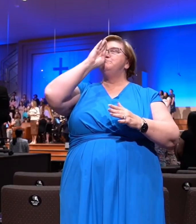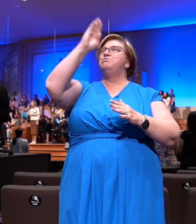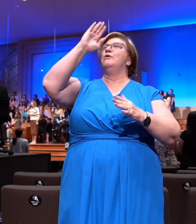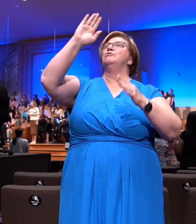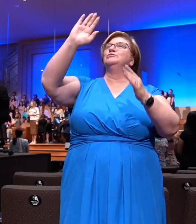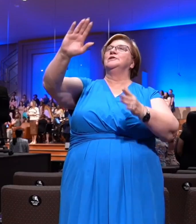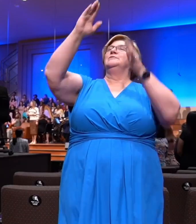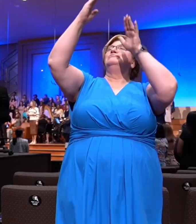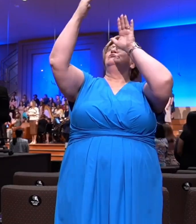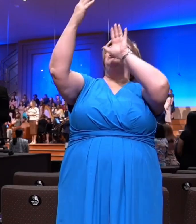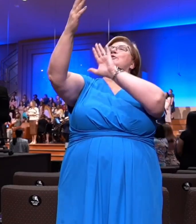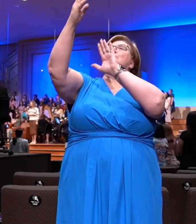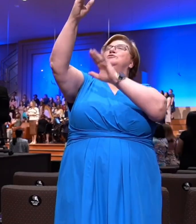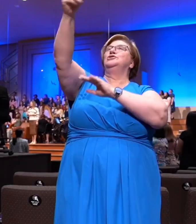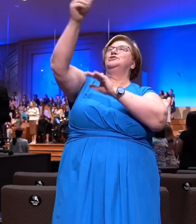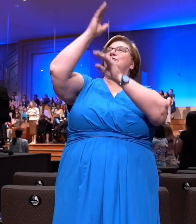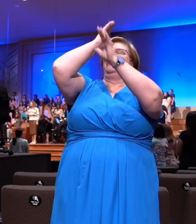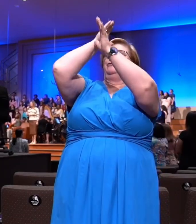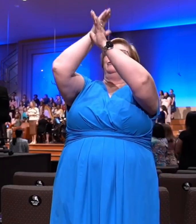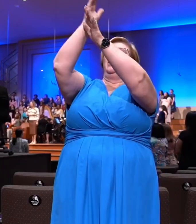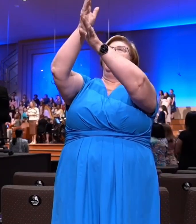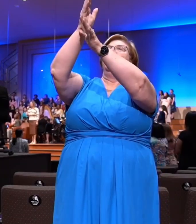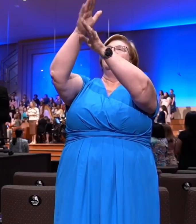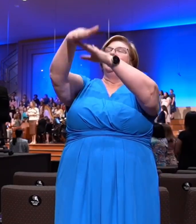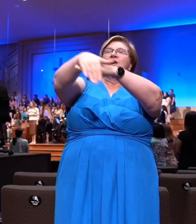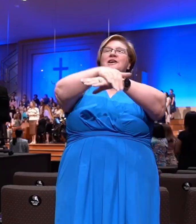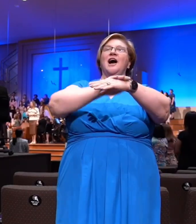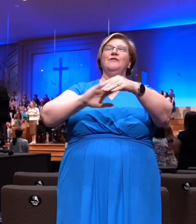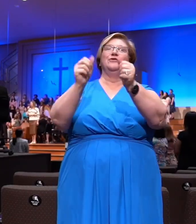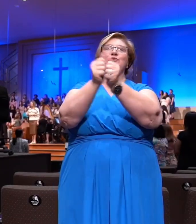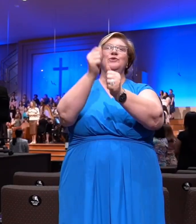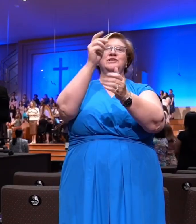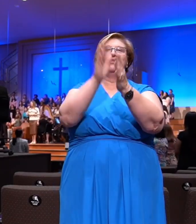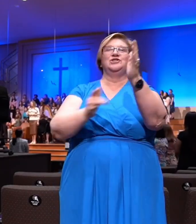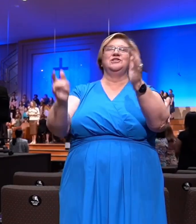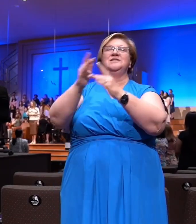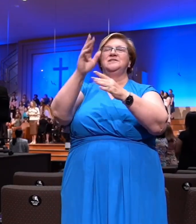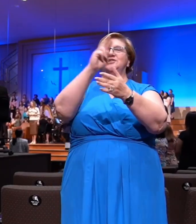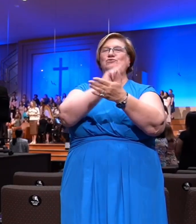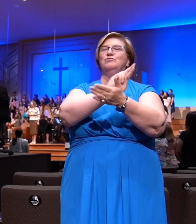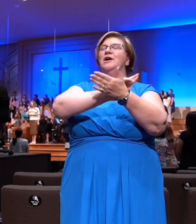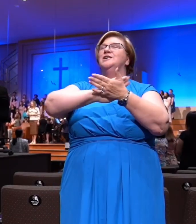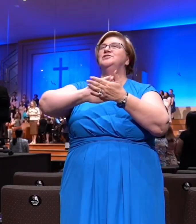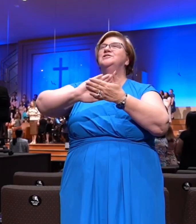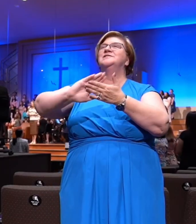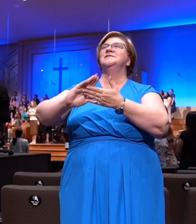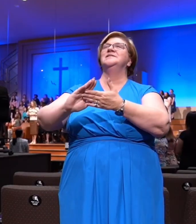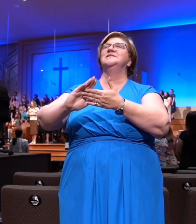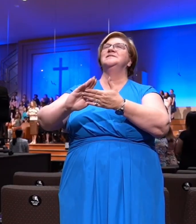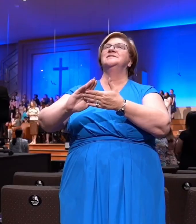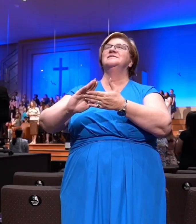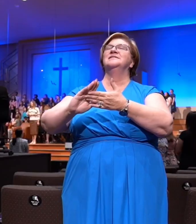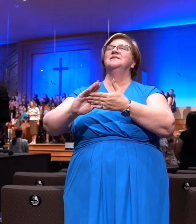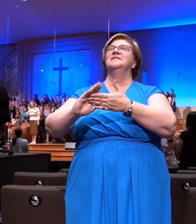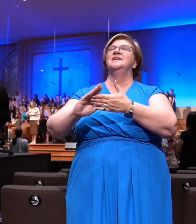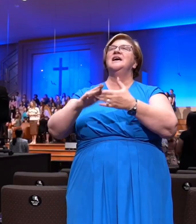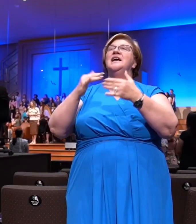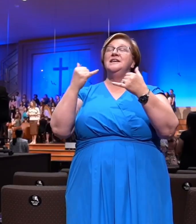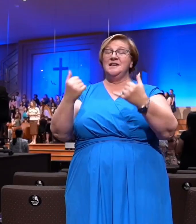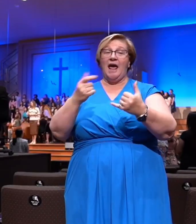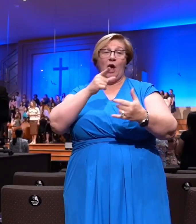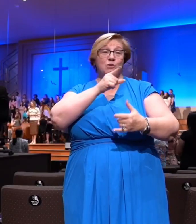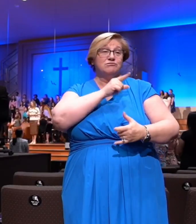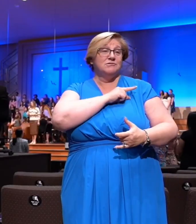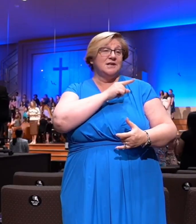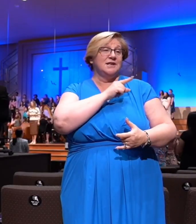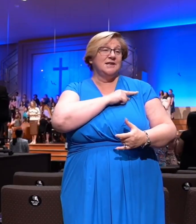Father, clothed in Jesus' righteousness. There is no more guilt